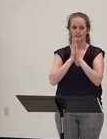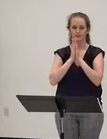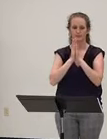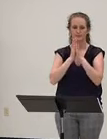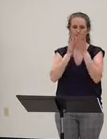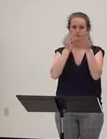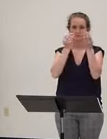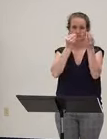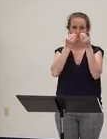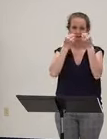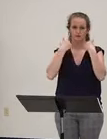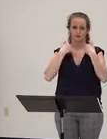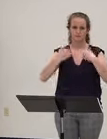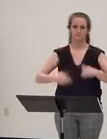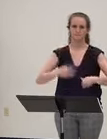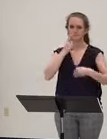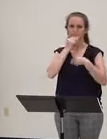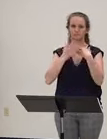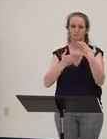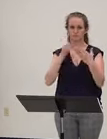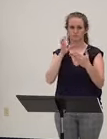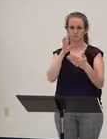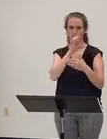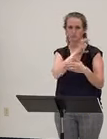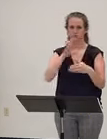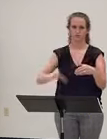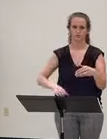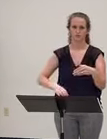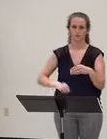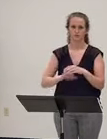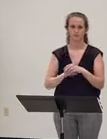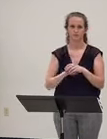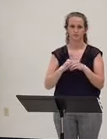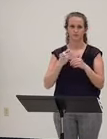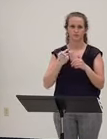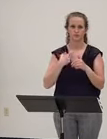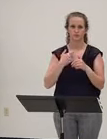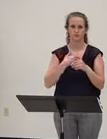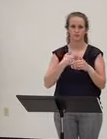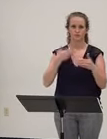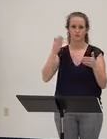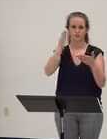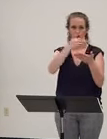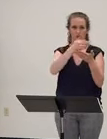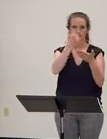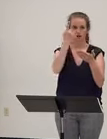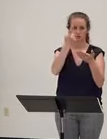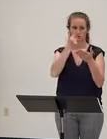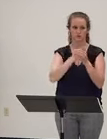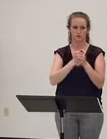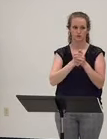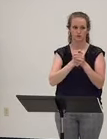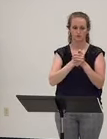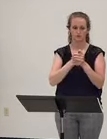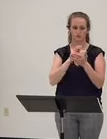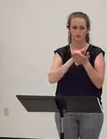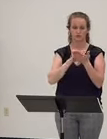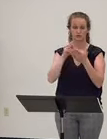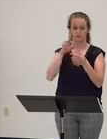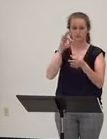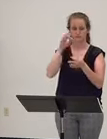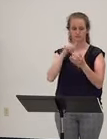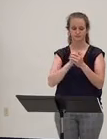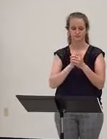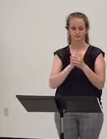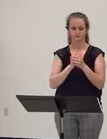that partaking of the body and blood of Christ, we may be gathered into one by the Holy